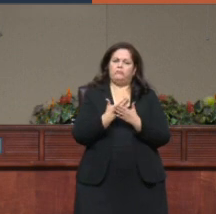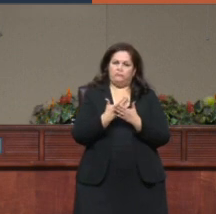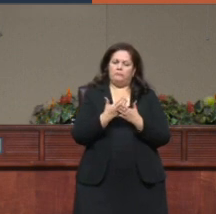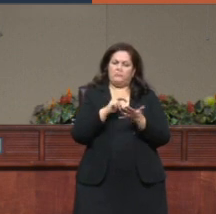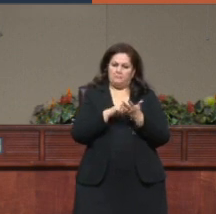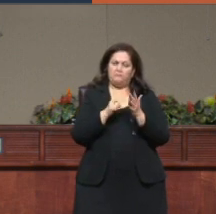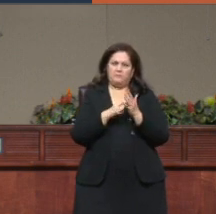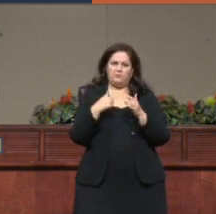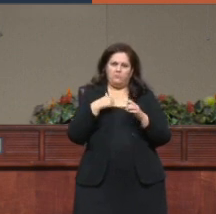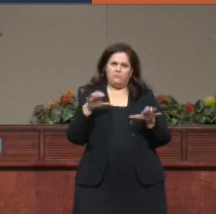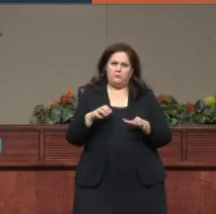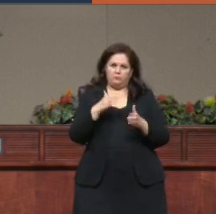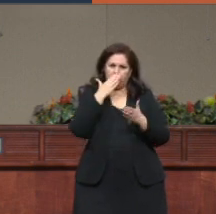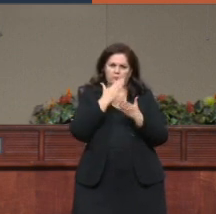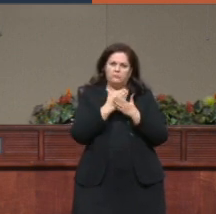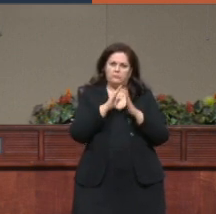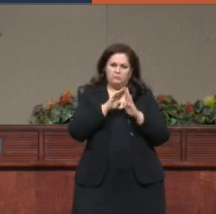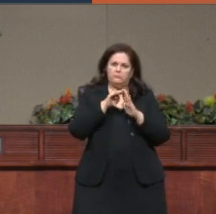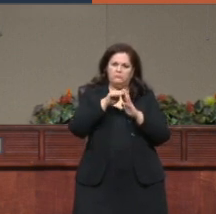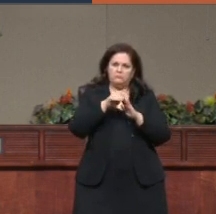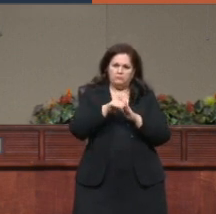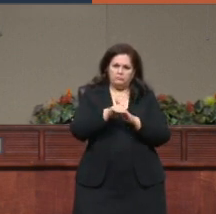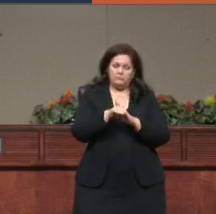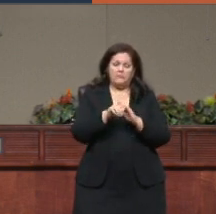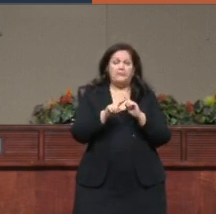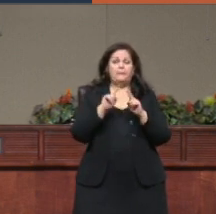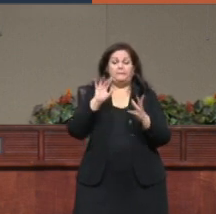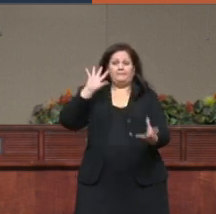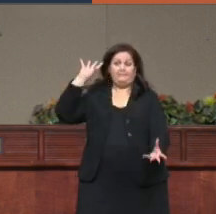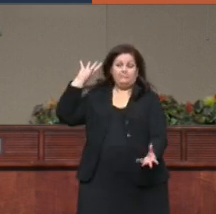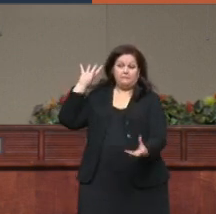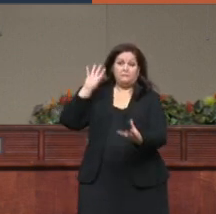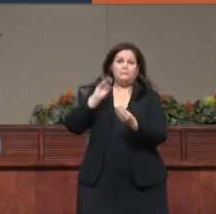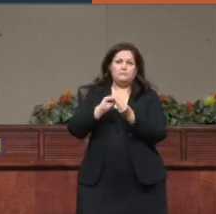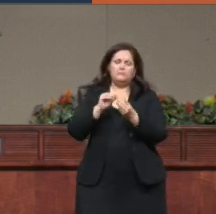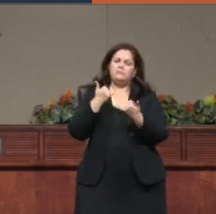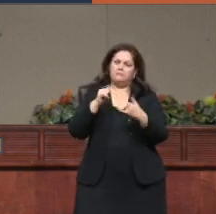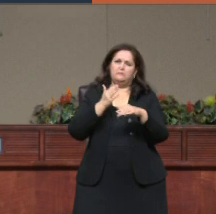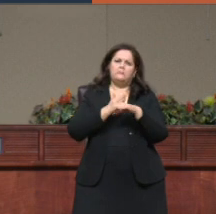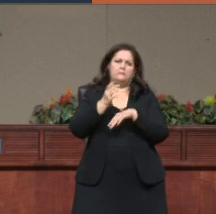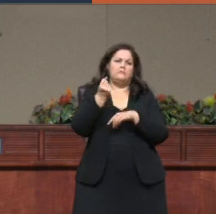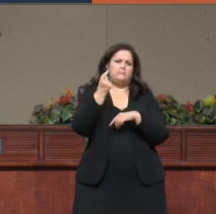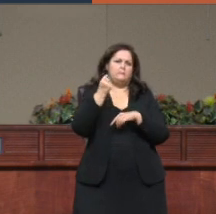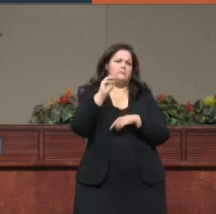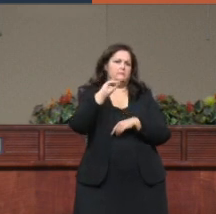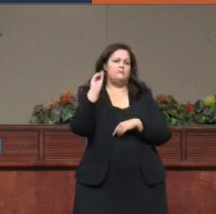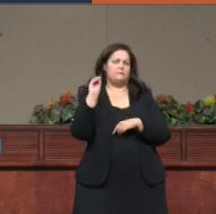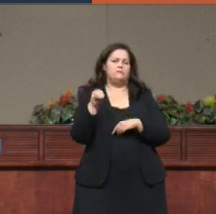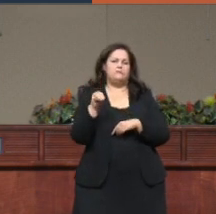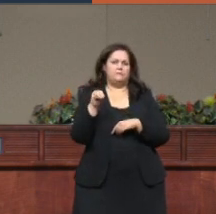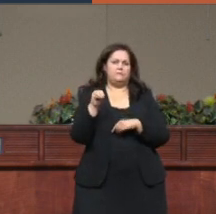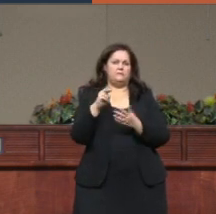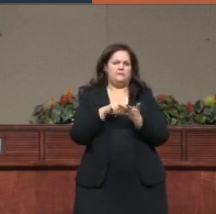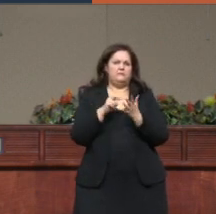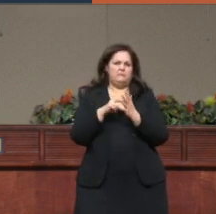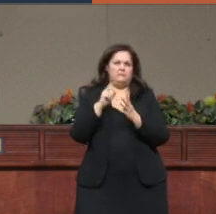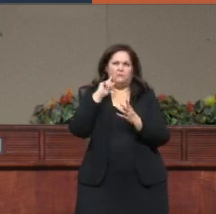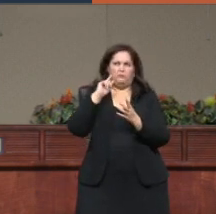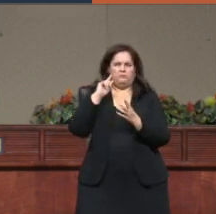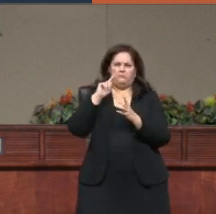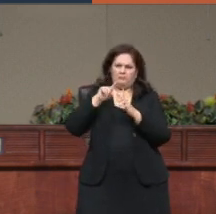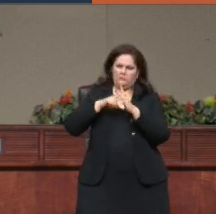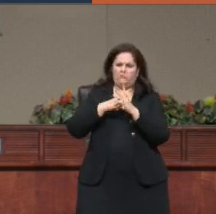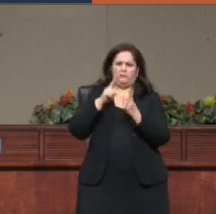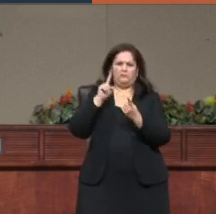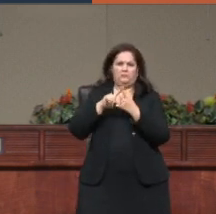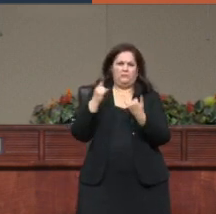direction. Our rolling average, however, is still over 11%. That's the cumulative rate.